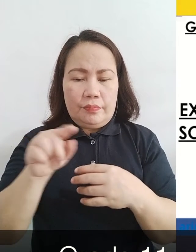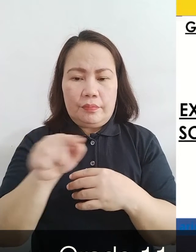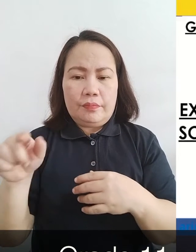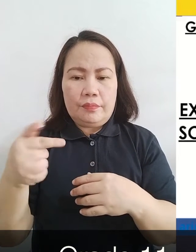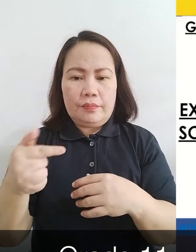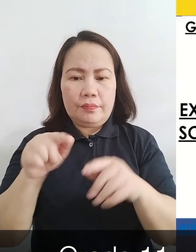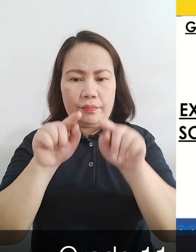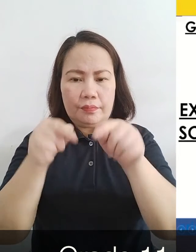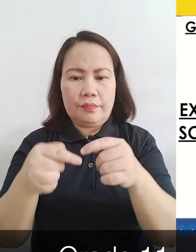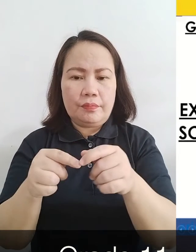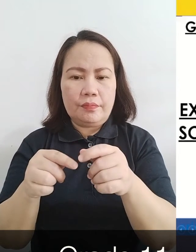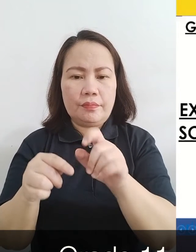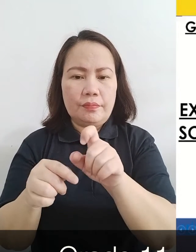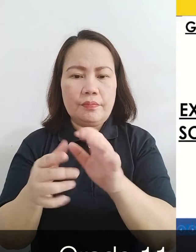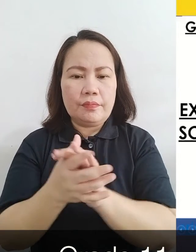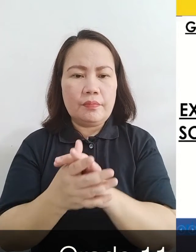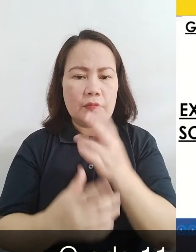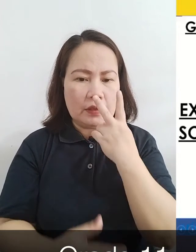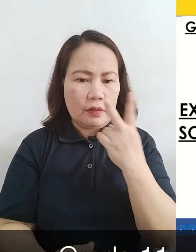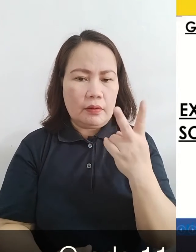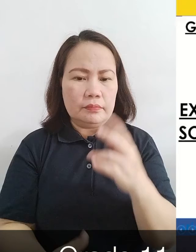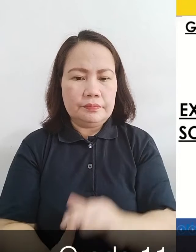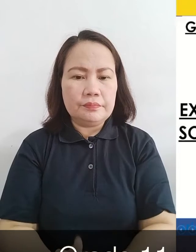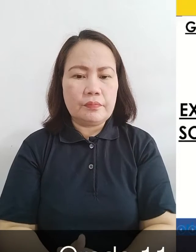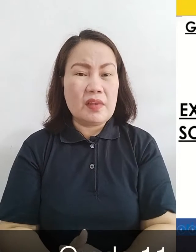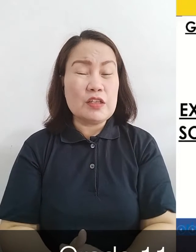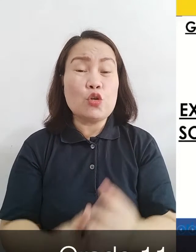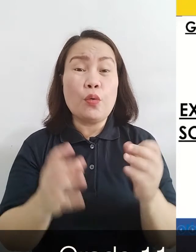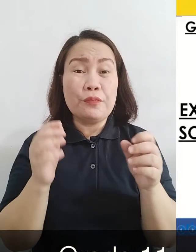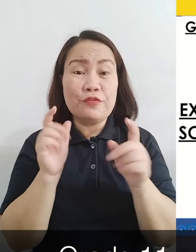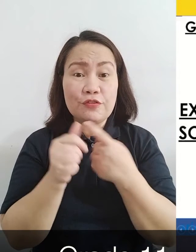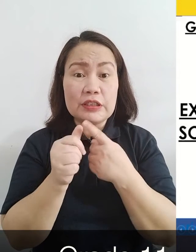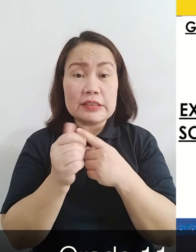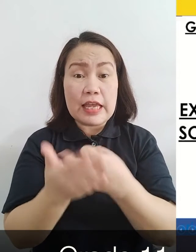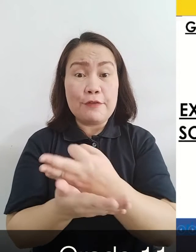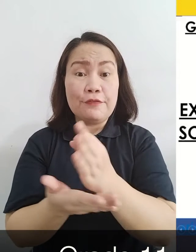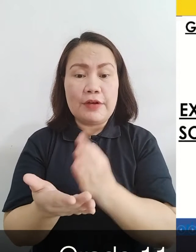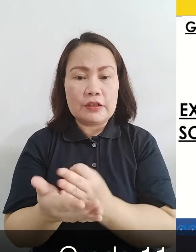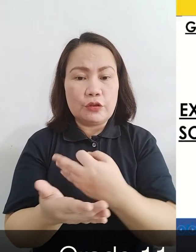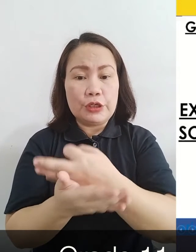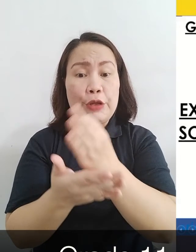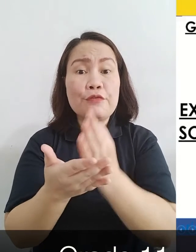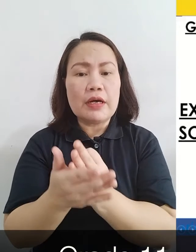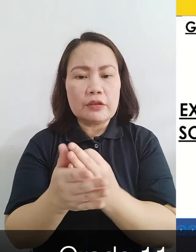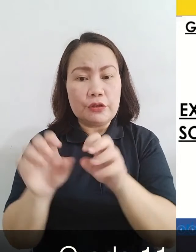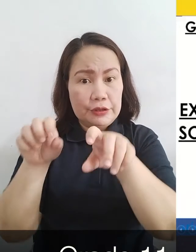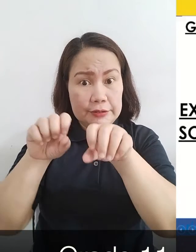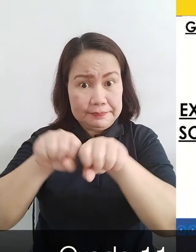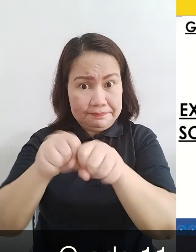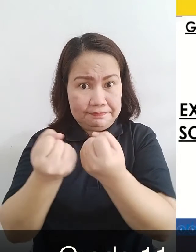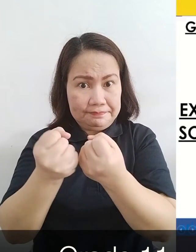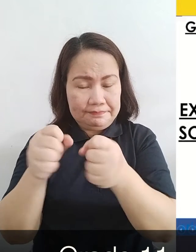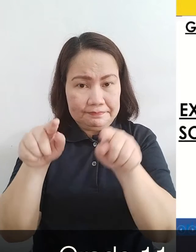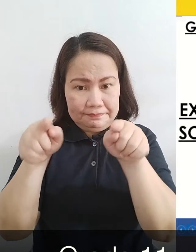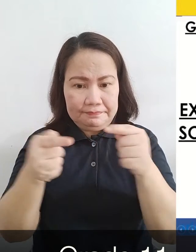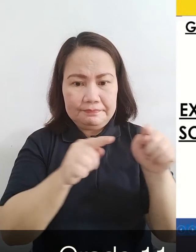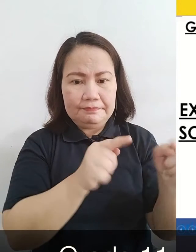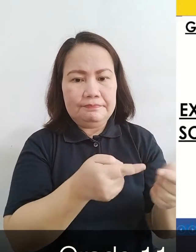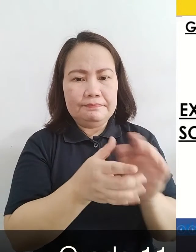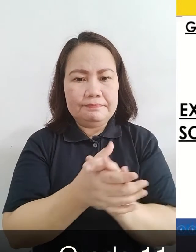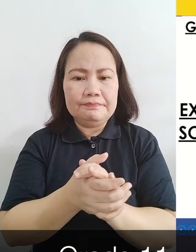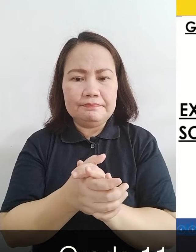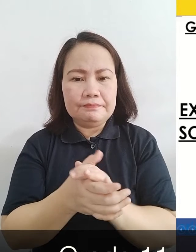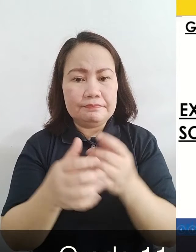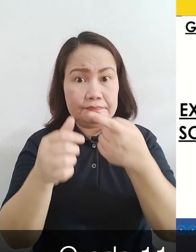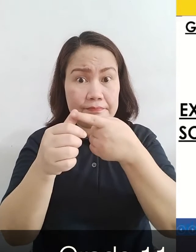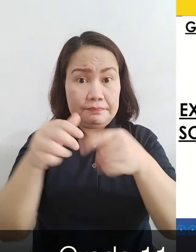plus 4. Ano naman yung factors ng x squared plus 2x minus 8? X minus 2 times x plus 4.